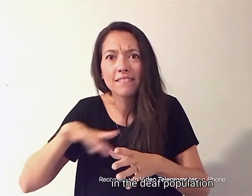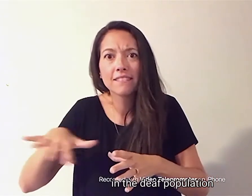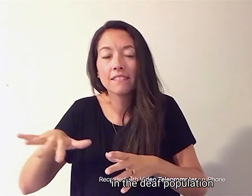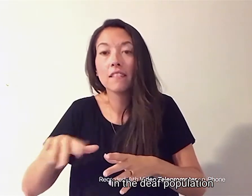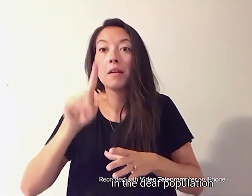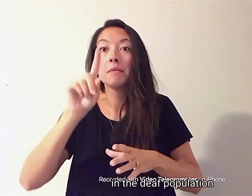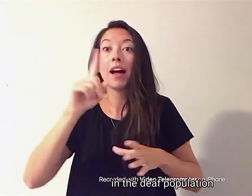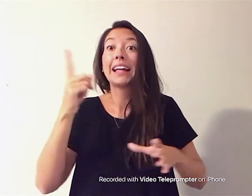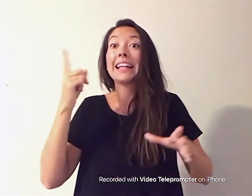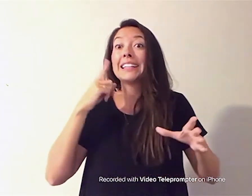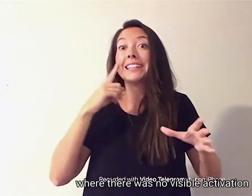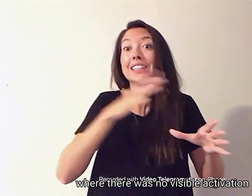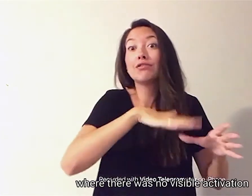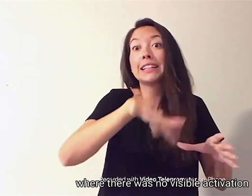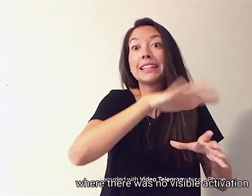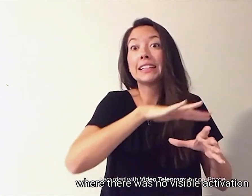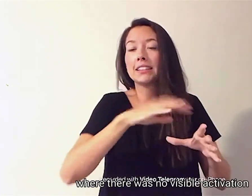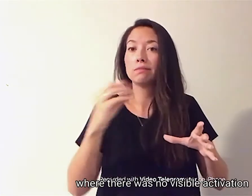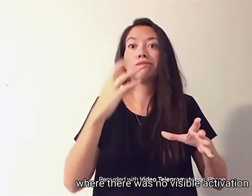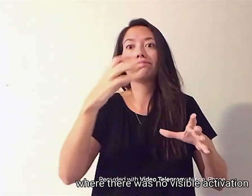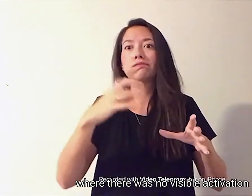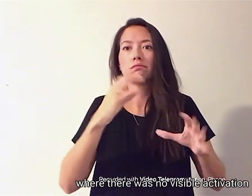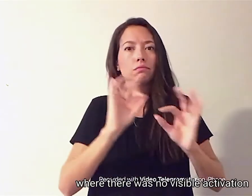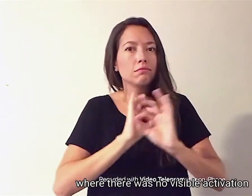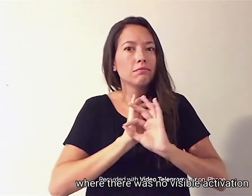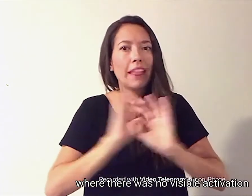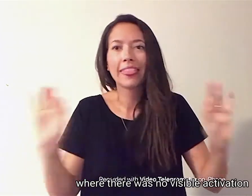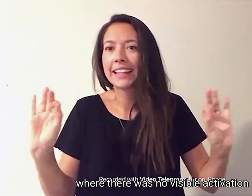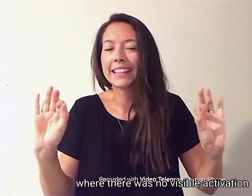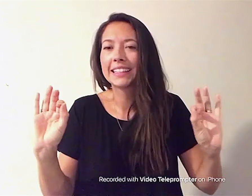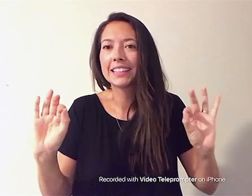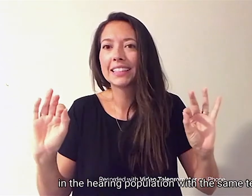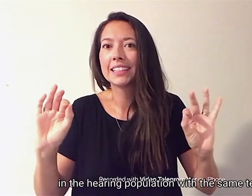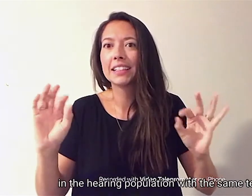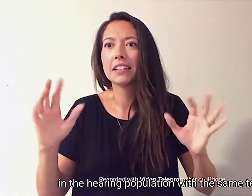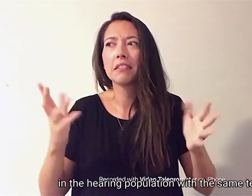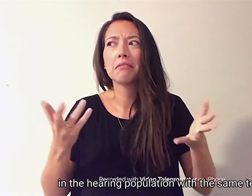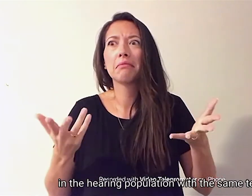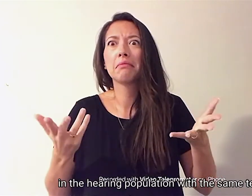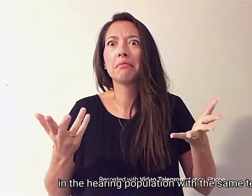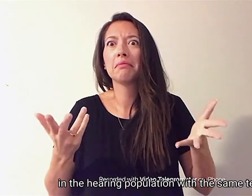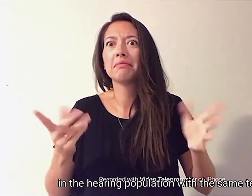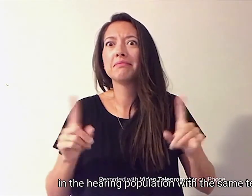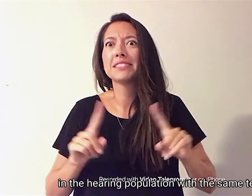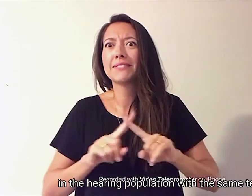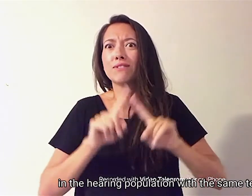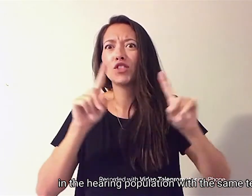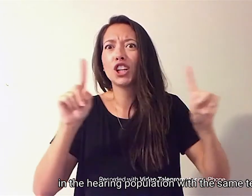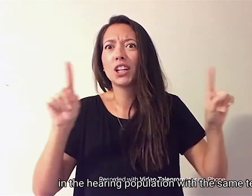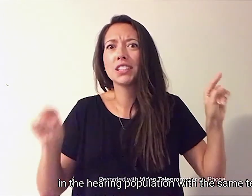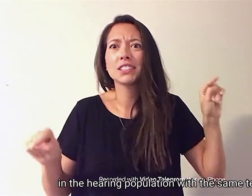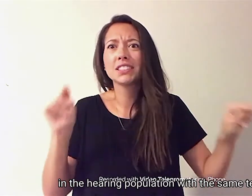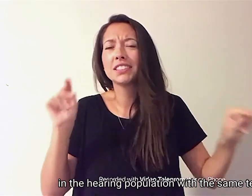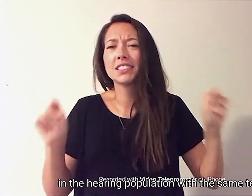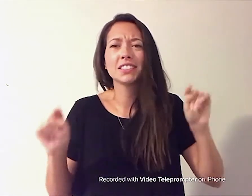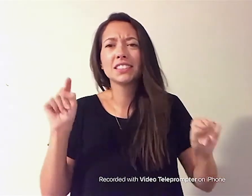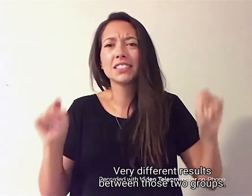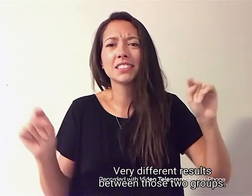deaf population, where there was no visible activation in the hearing population with the same test. Very